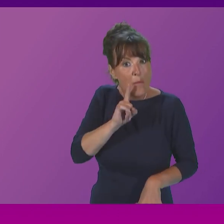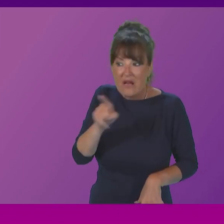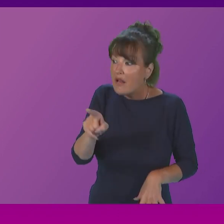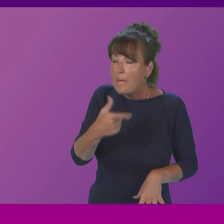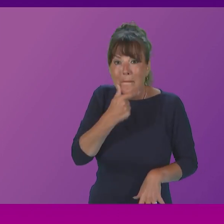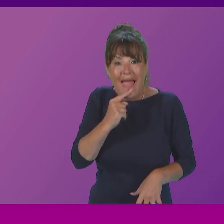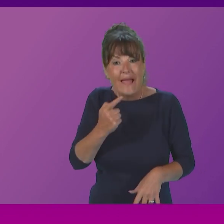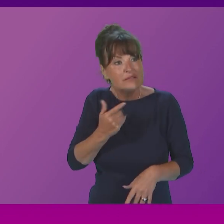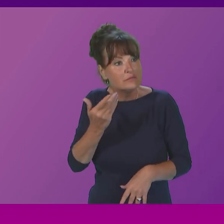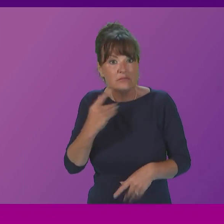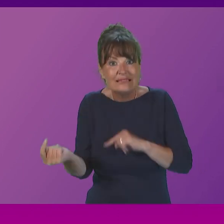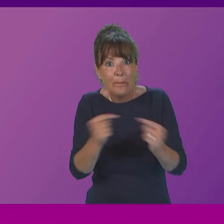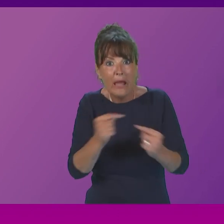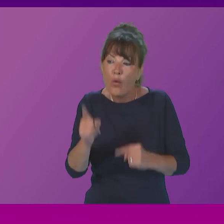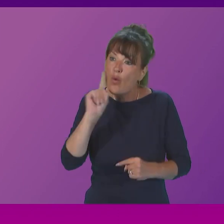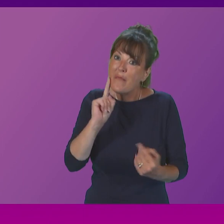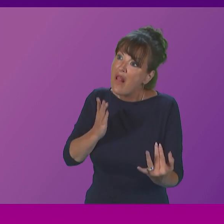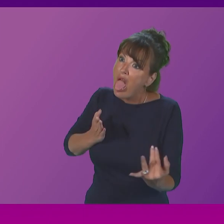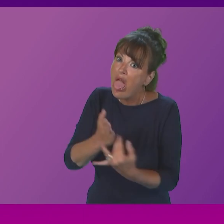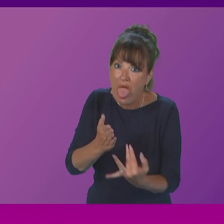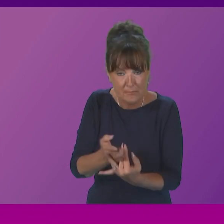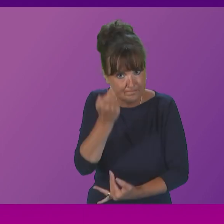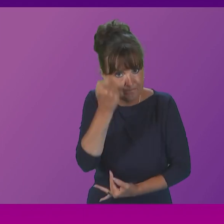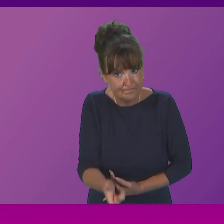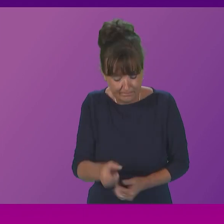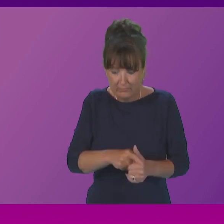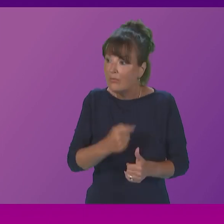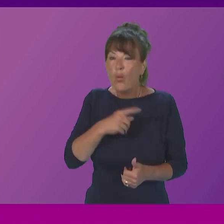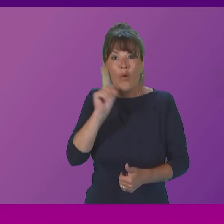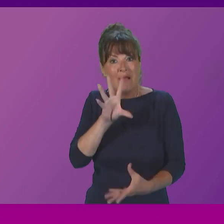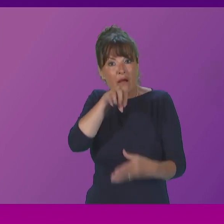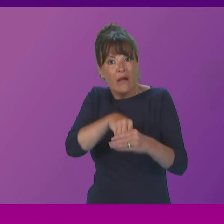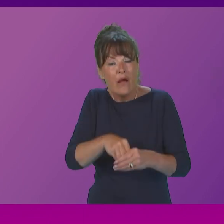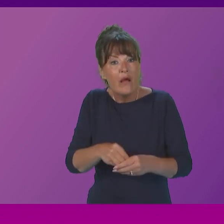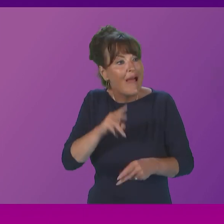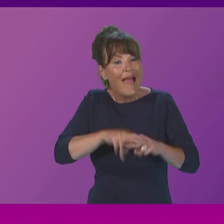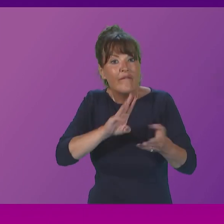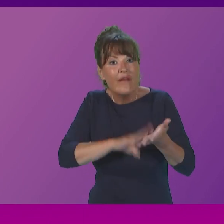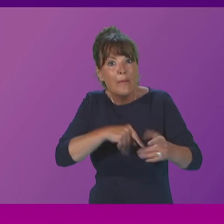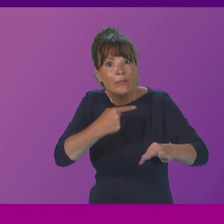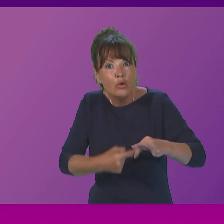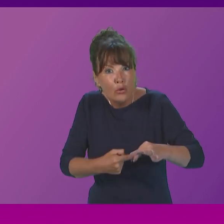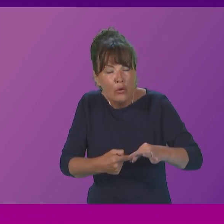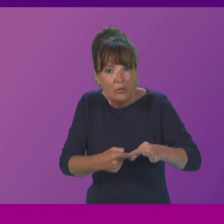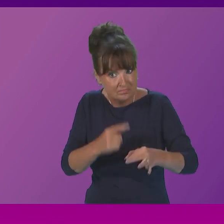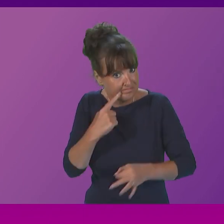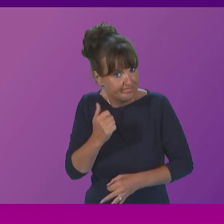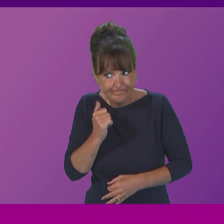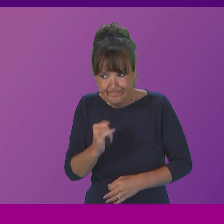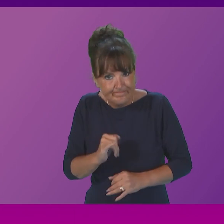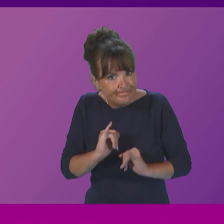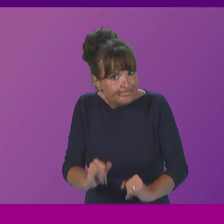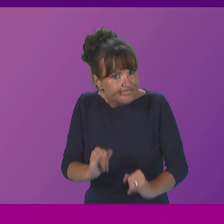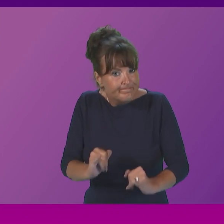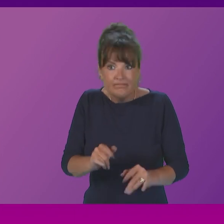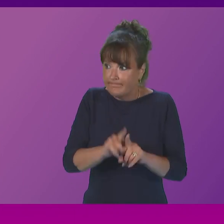less likely to participate in First Minister's question time. And it remains the case that women tend to be underrepresented in some